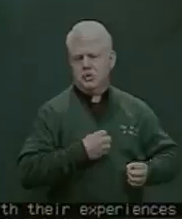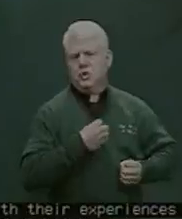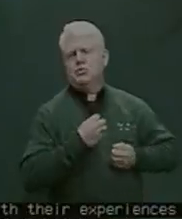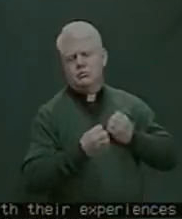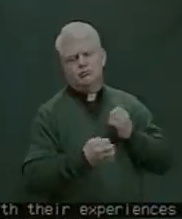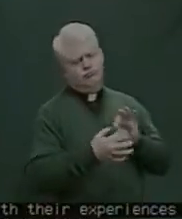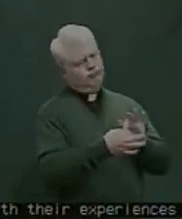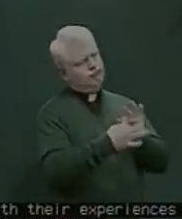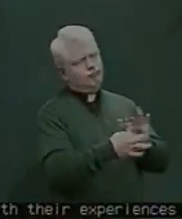emotions.